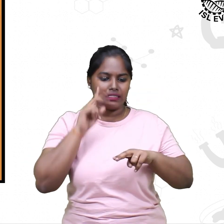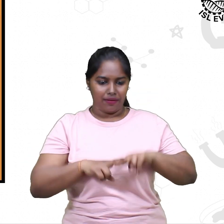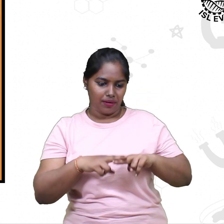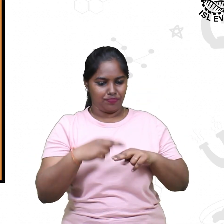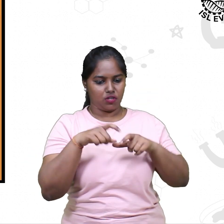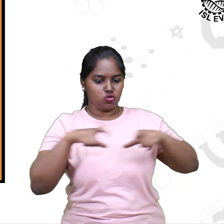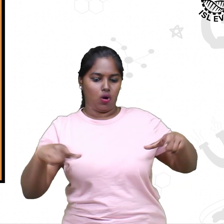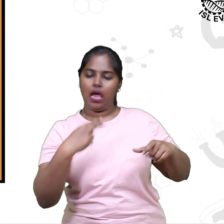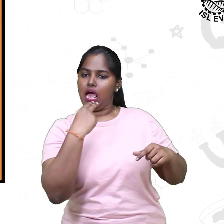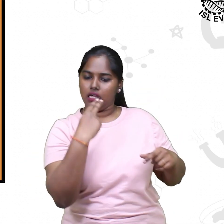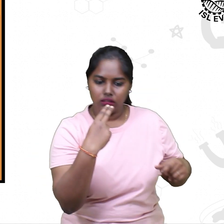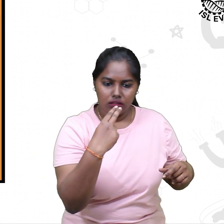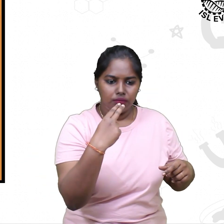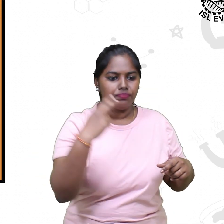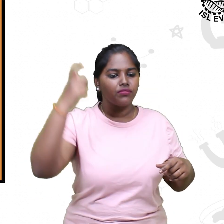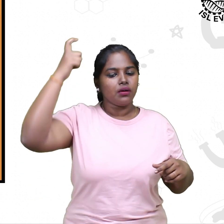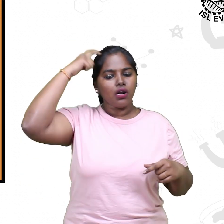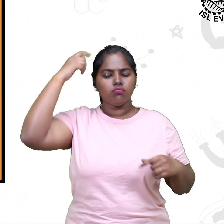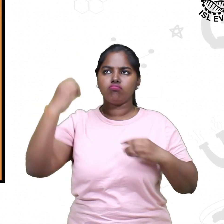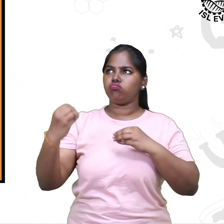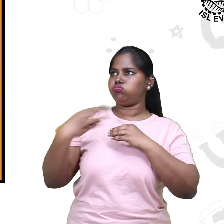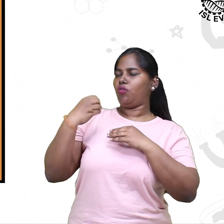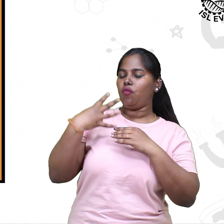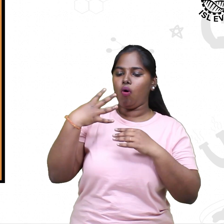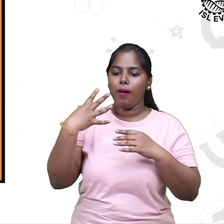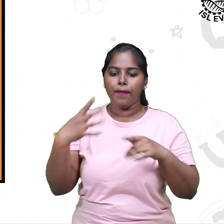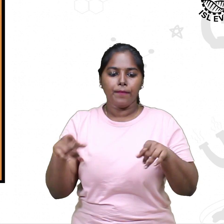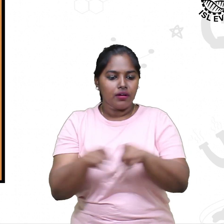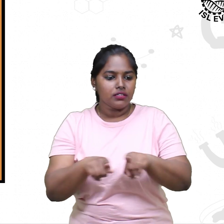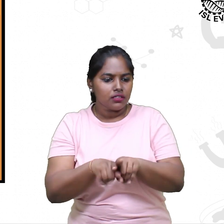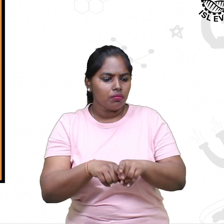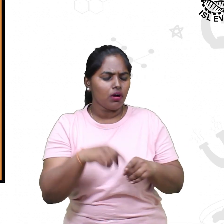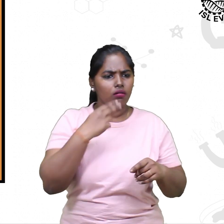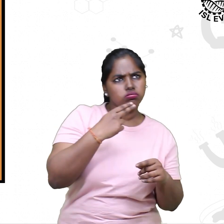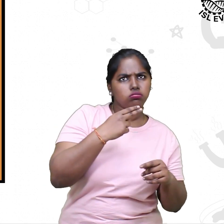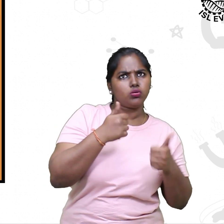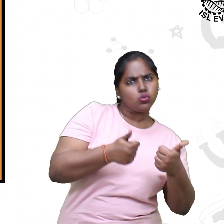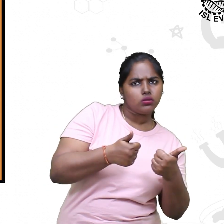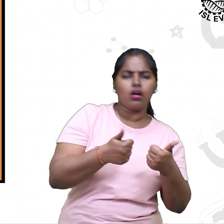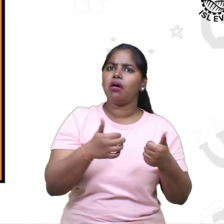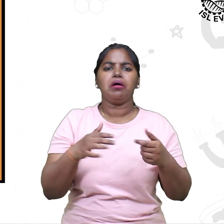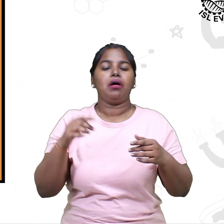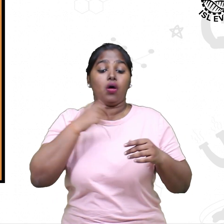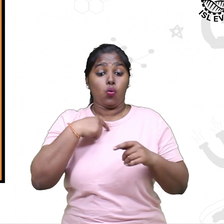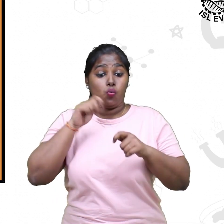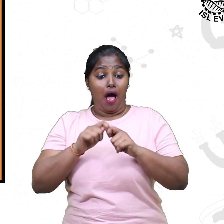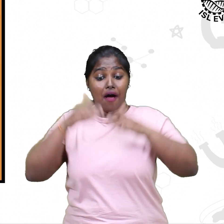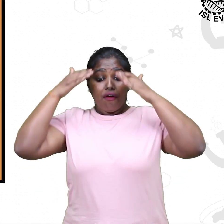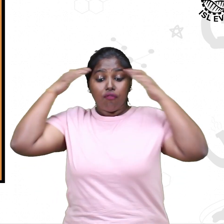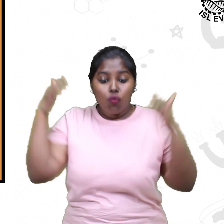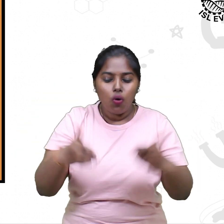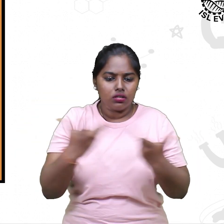chocolate, but you sort of randomly assign them. So you don't know who's eating chocolate and who's not. My own work is primarily focused